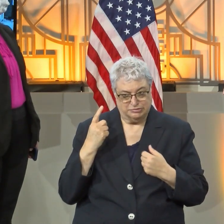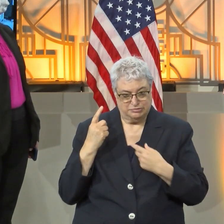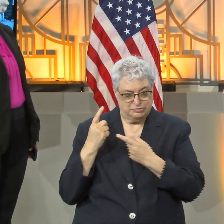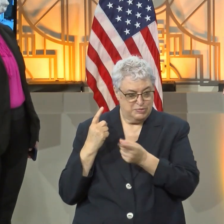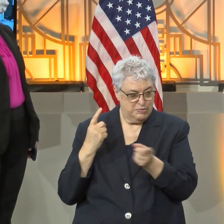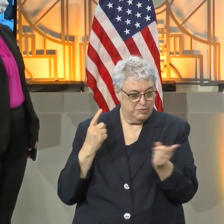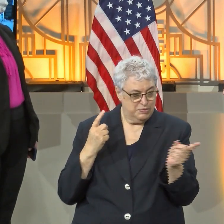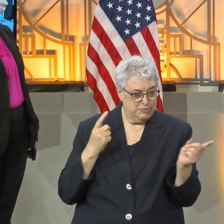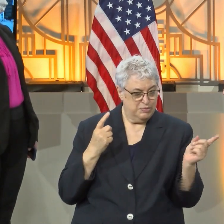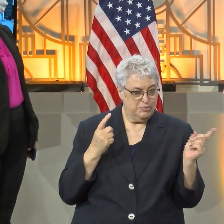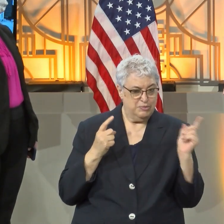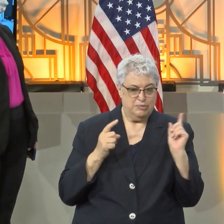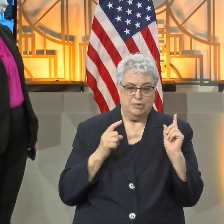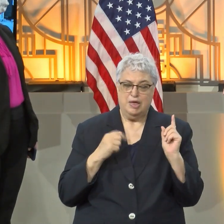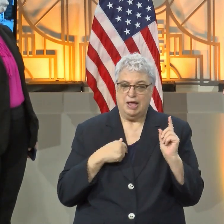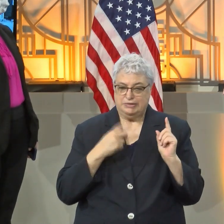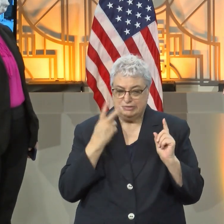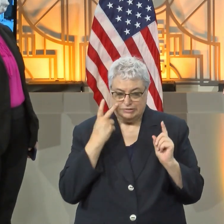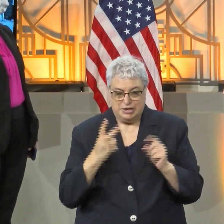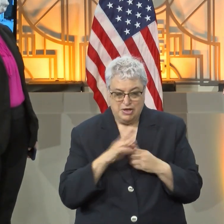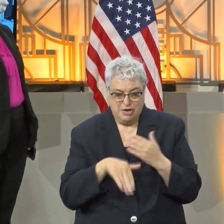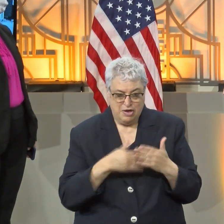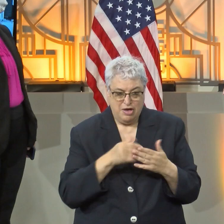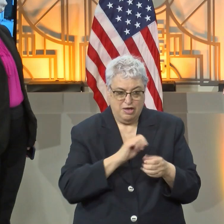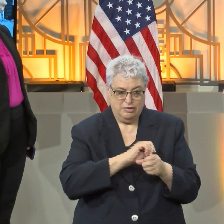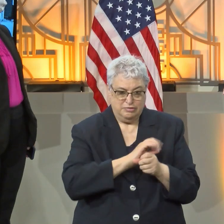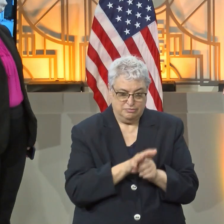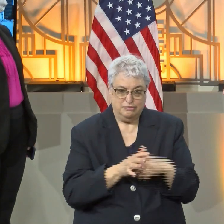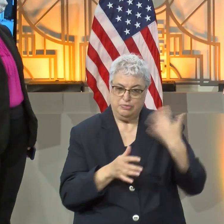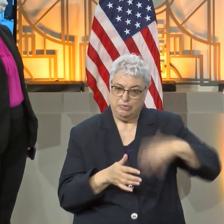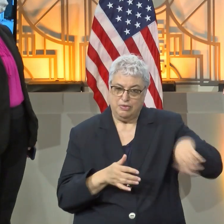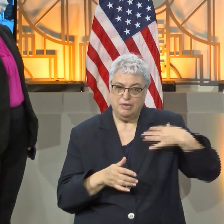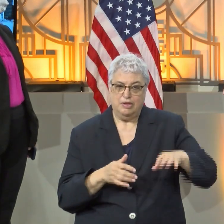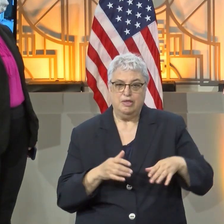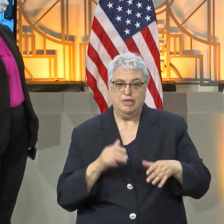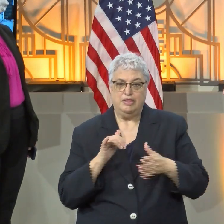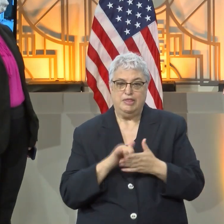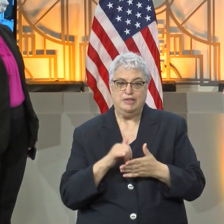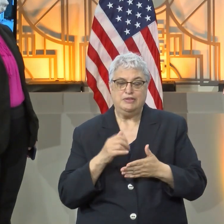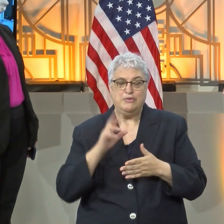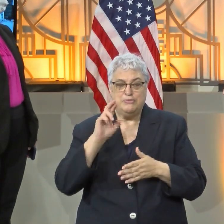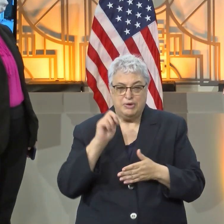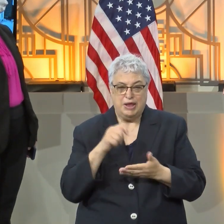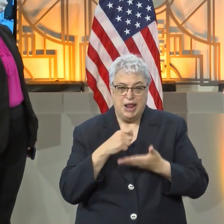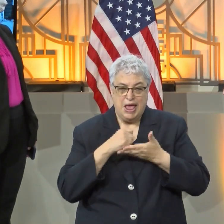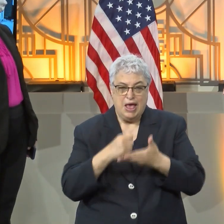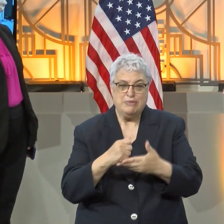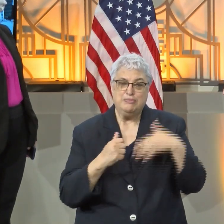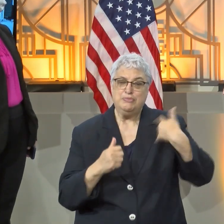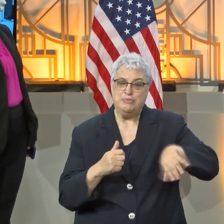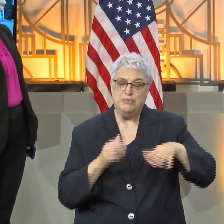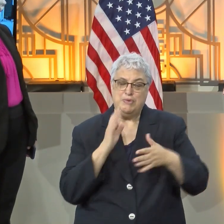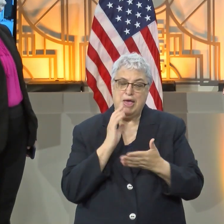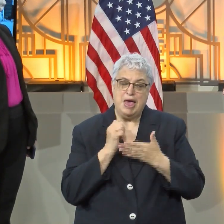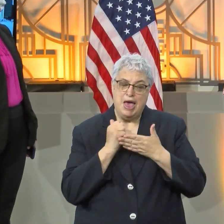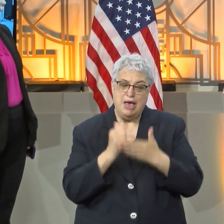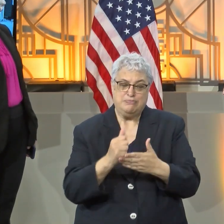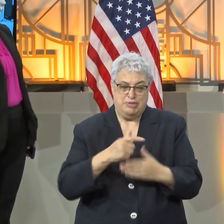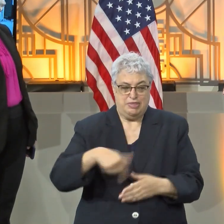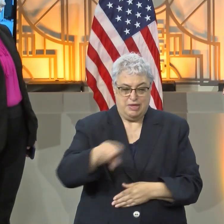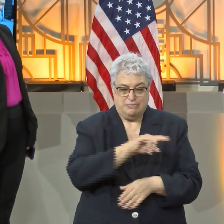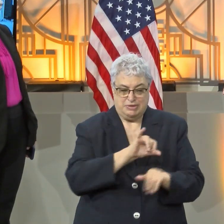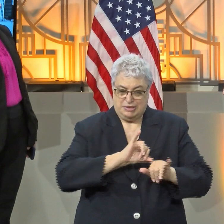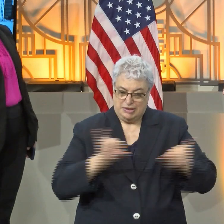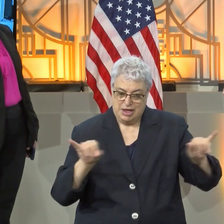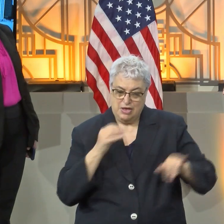the coronavirus has impacted their lives. And so this relief fund is a great next step to make sure that they are remaining in their